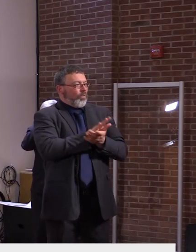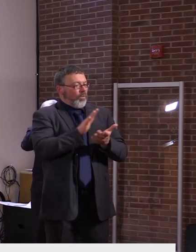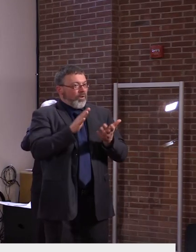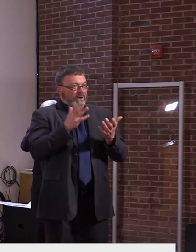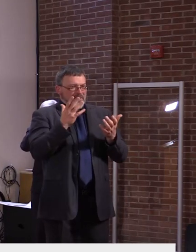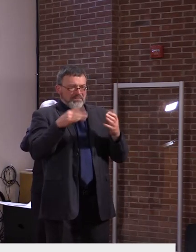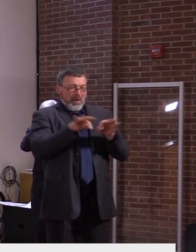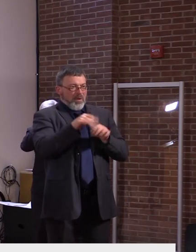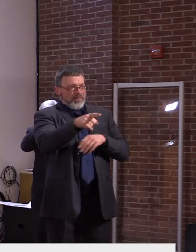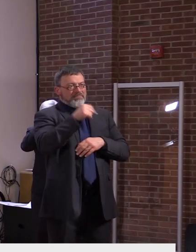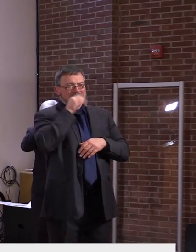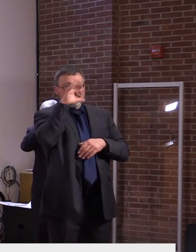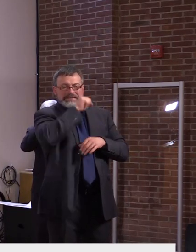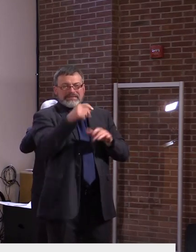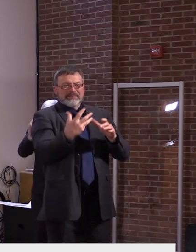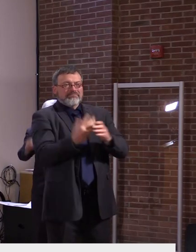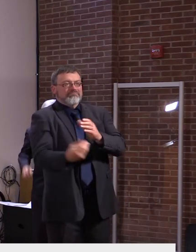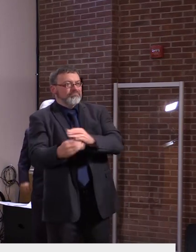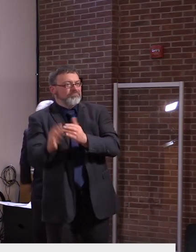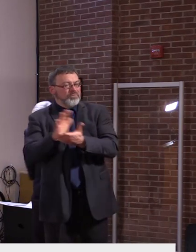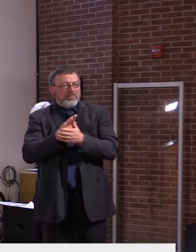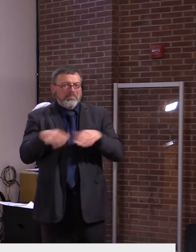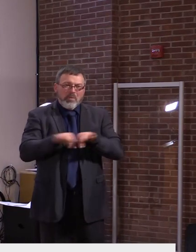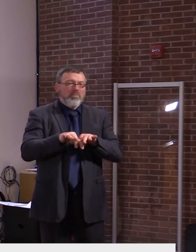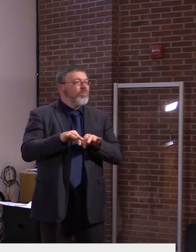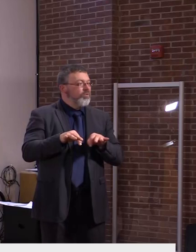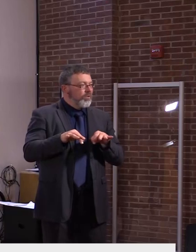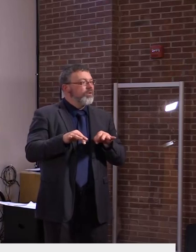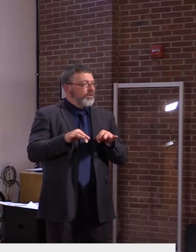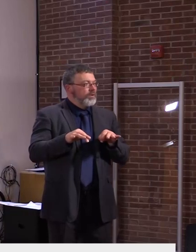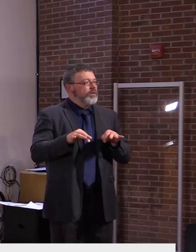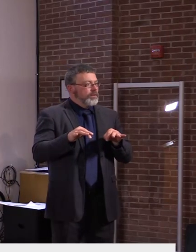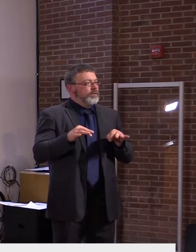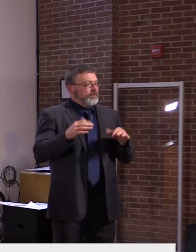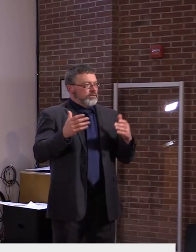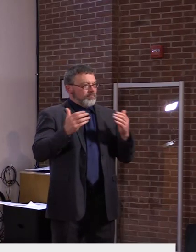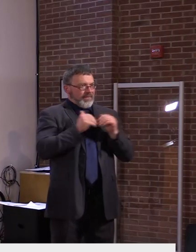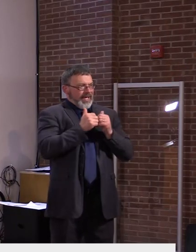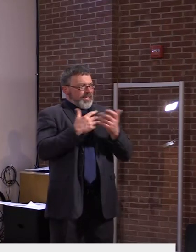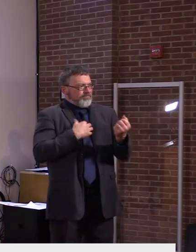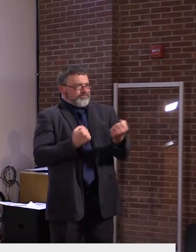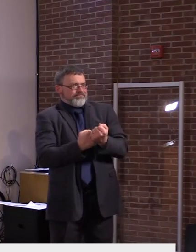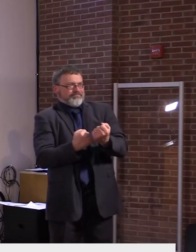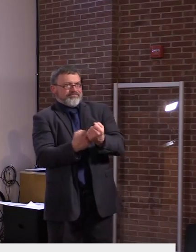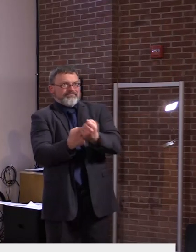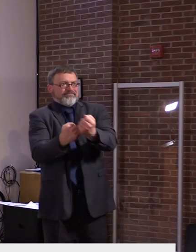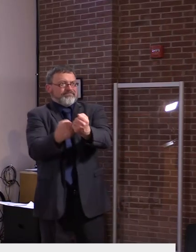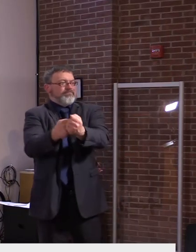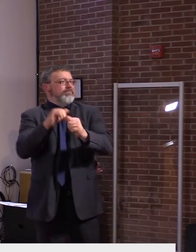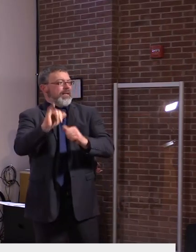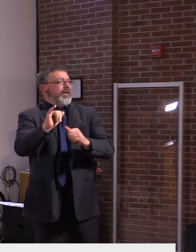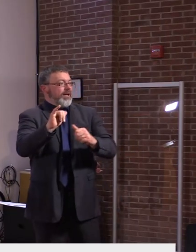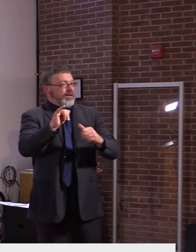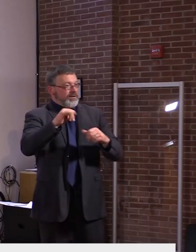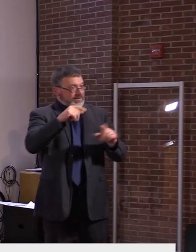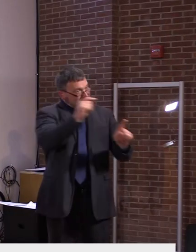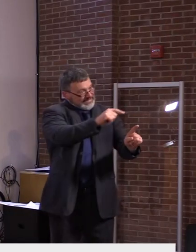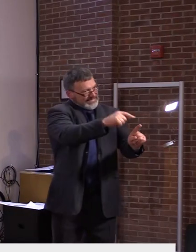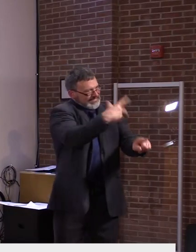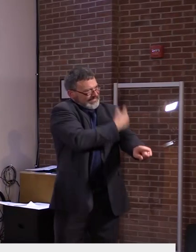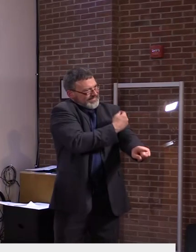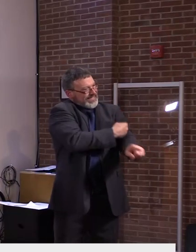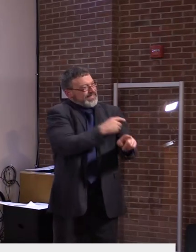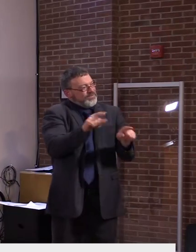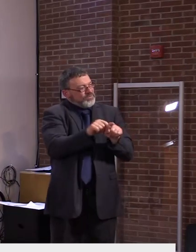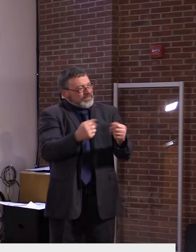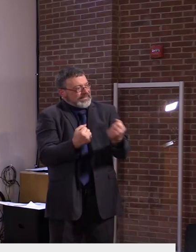So anything that we can do to support that, including vaccination of a susceptible population,